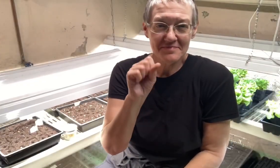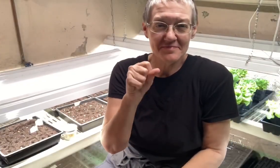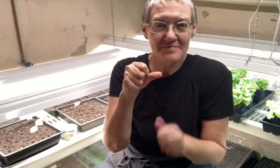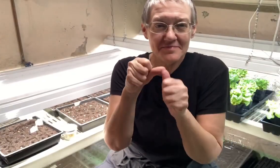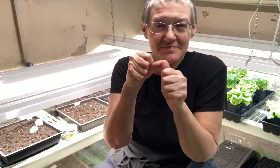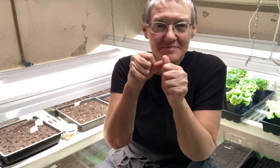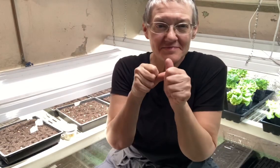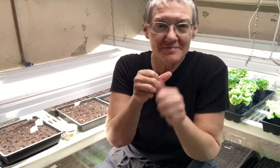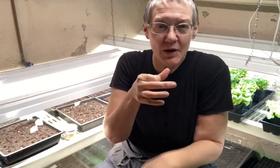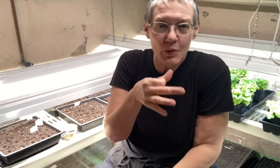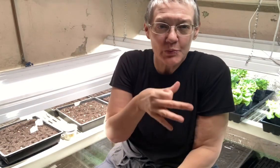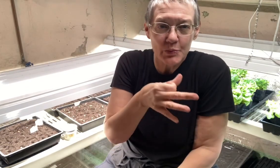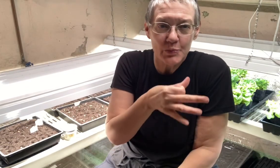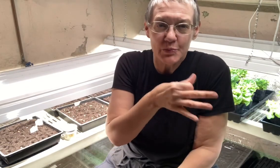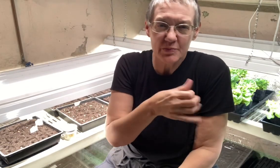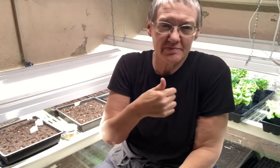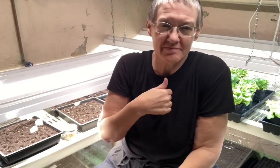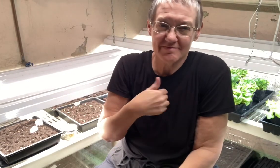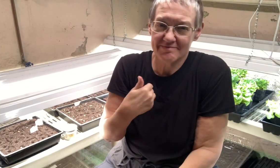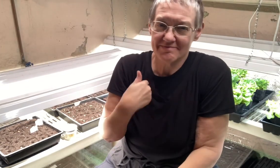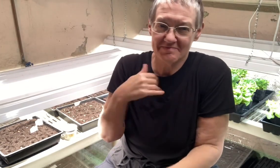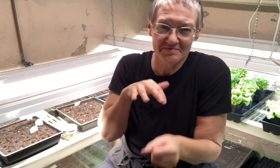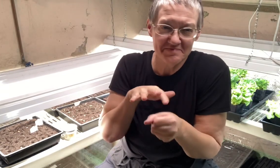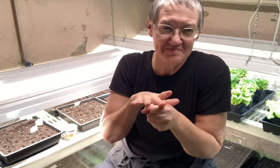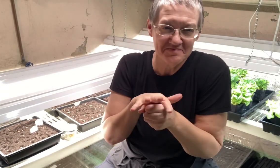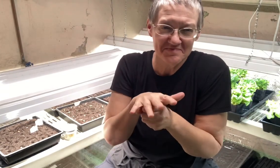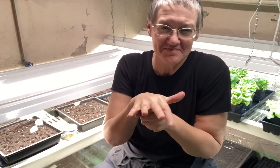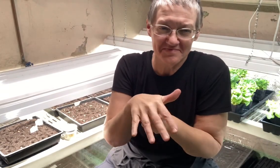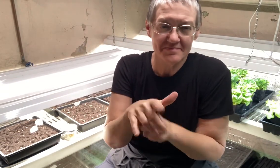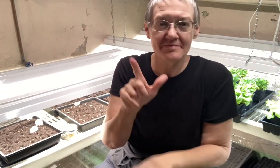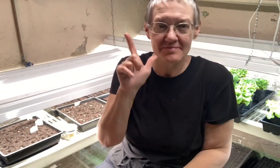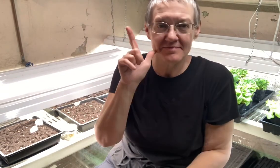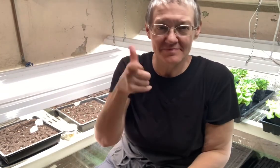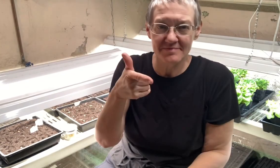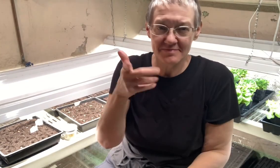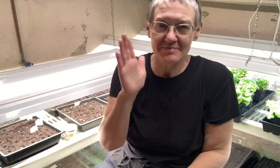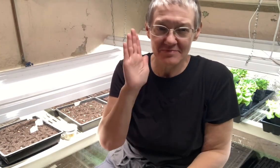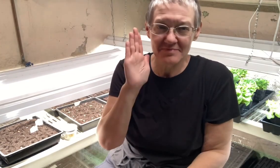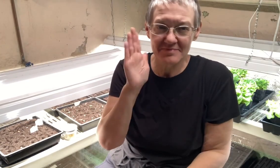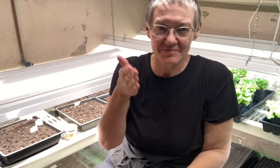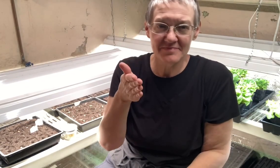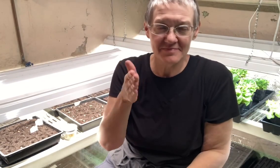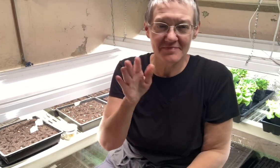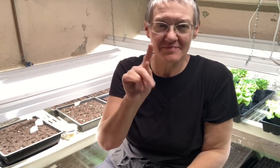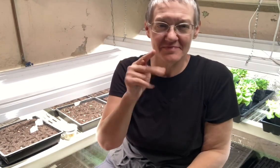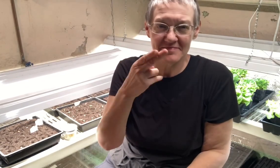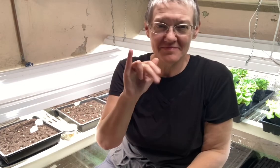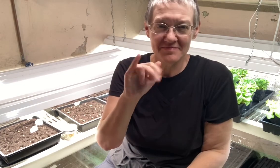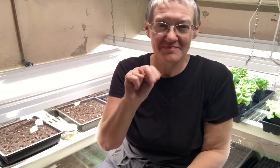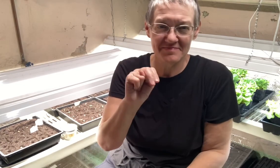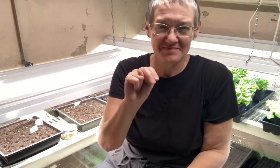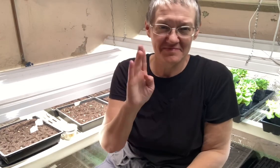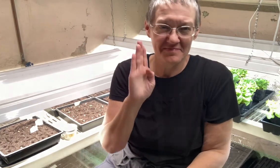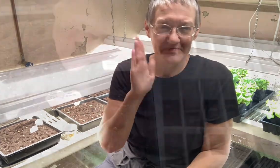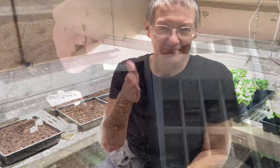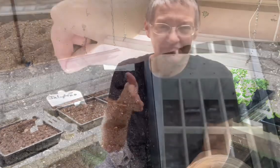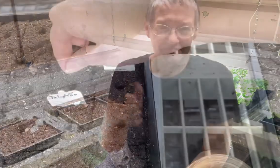I typically put about 3 seeds in each hole because I have plenty of seeds, but later we will have to